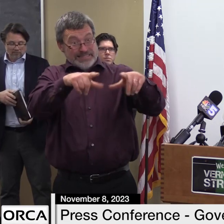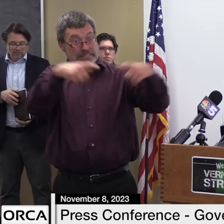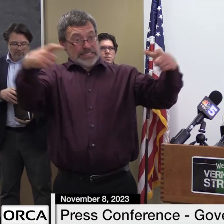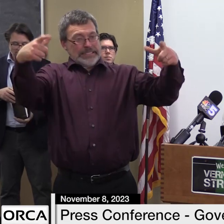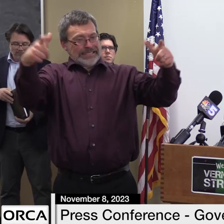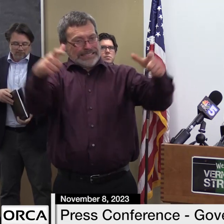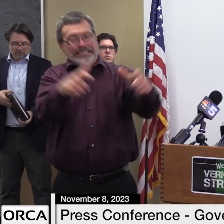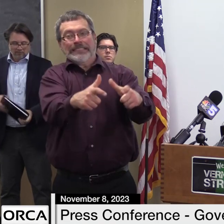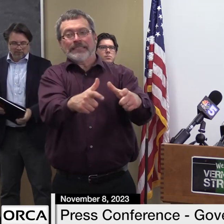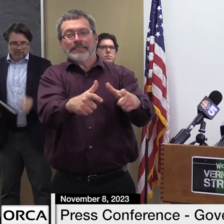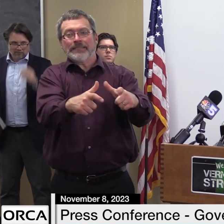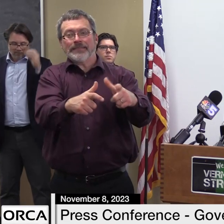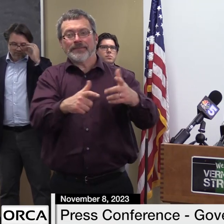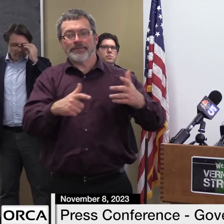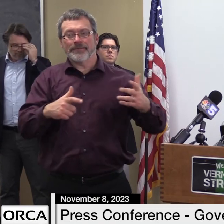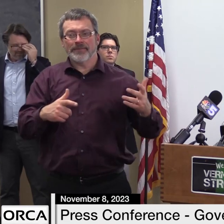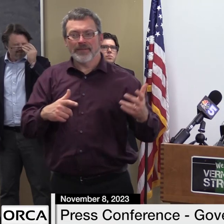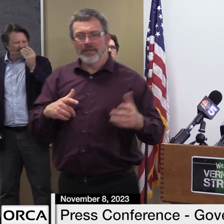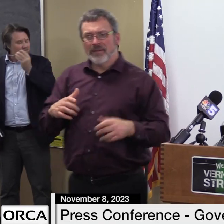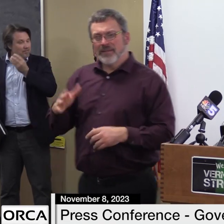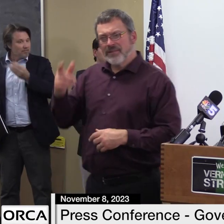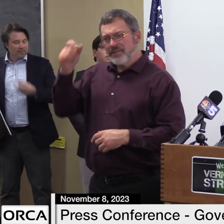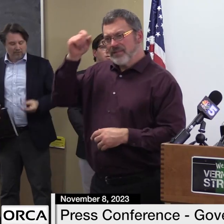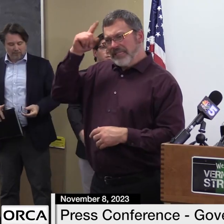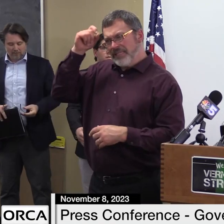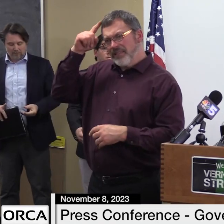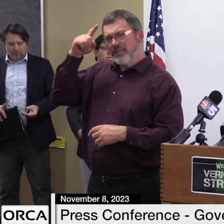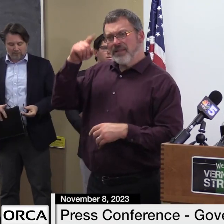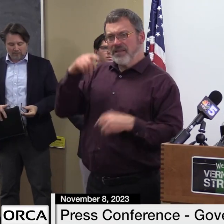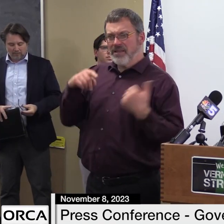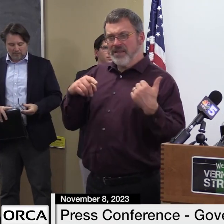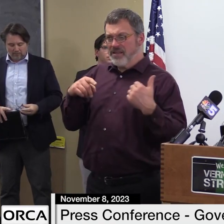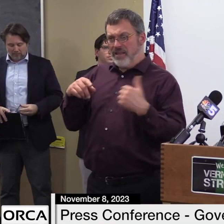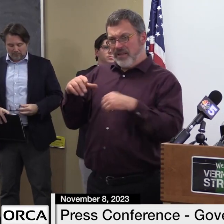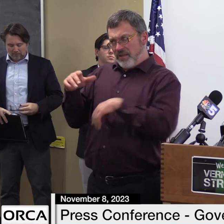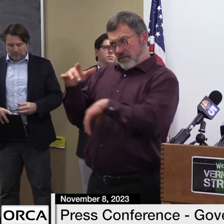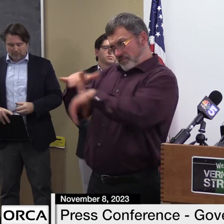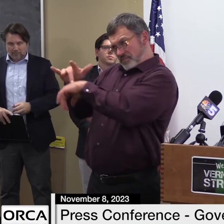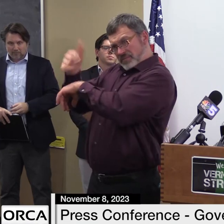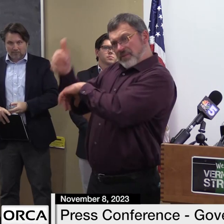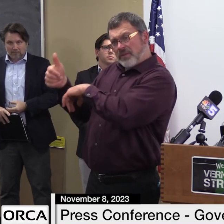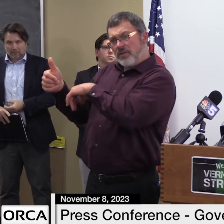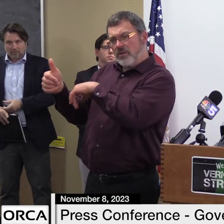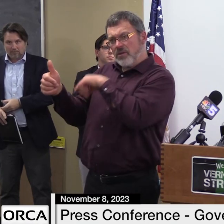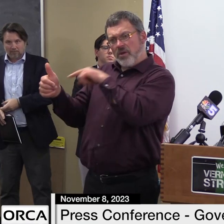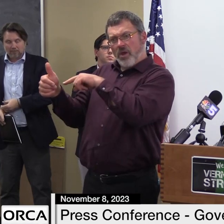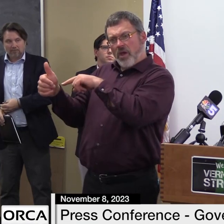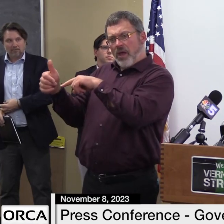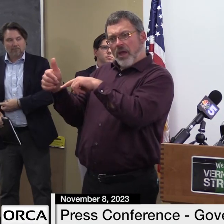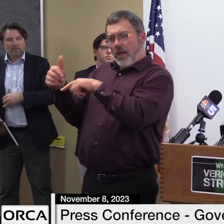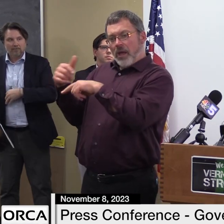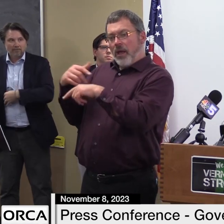two issues as well, because this is about, we need housing in all sectors. We need middle-income housing.